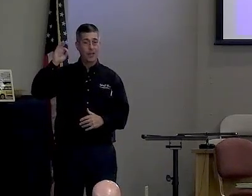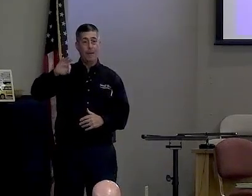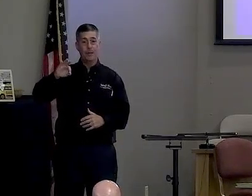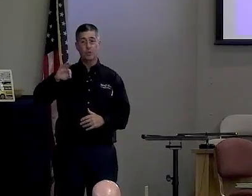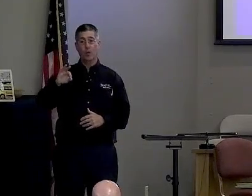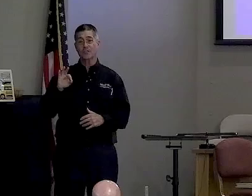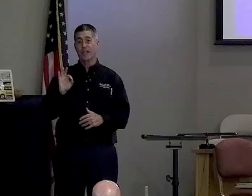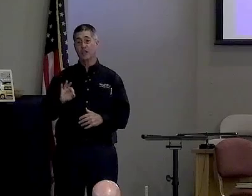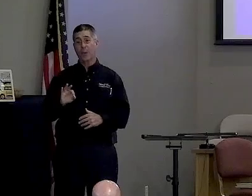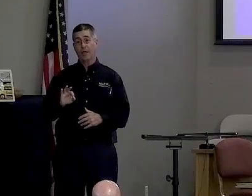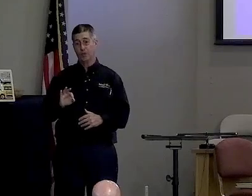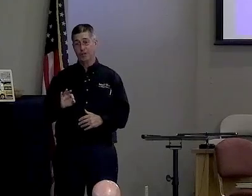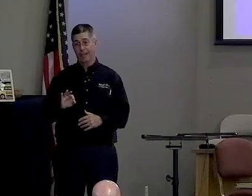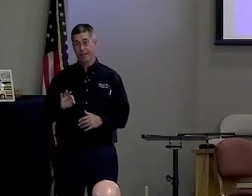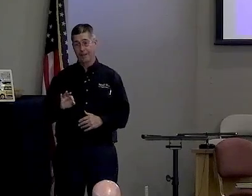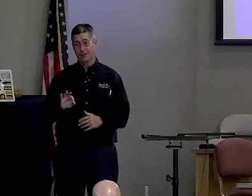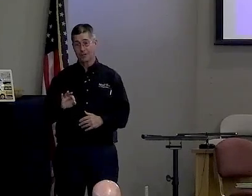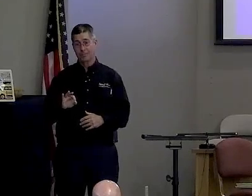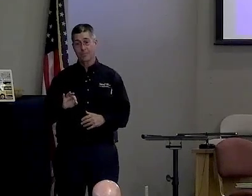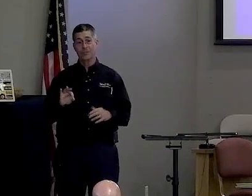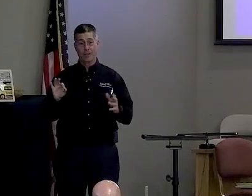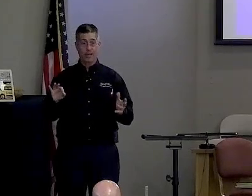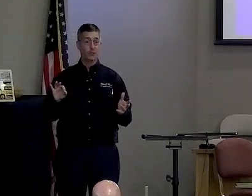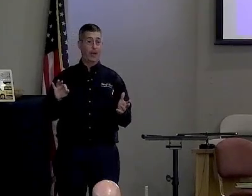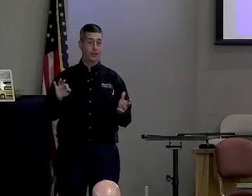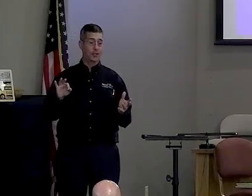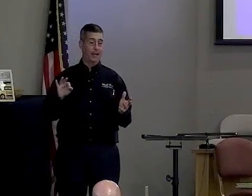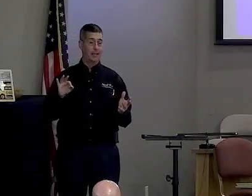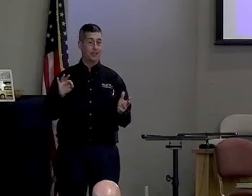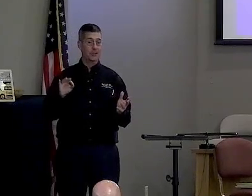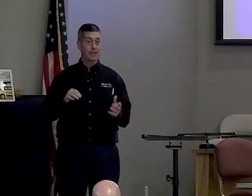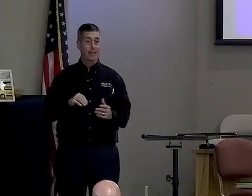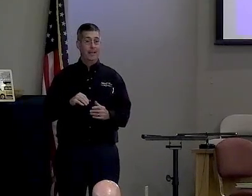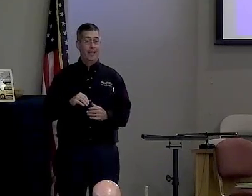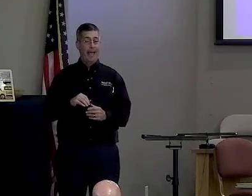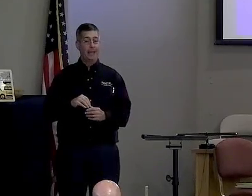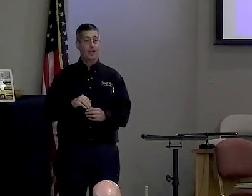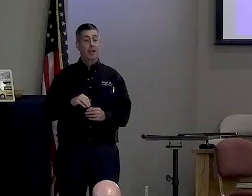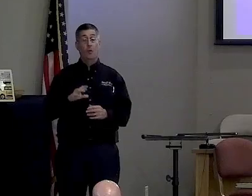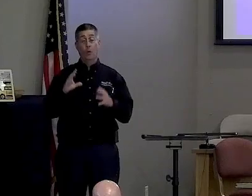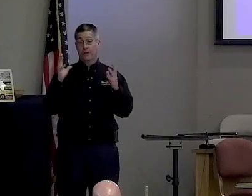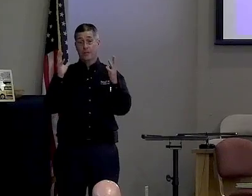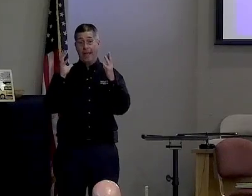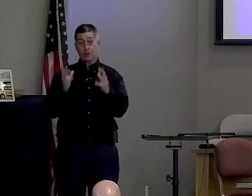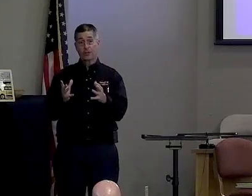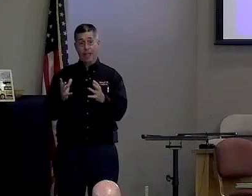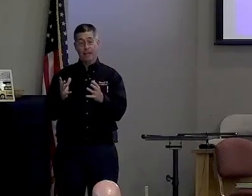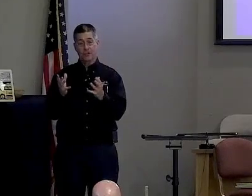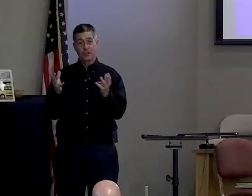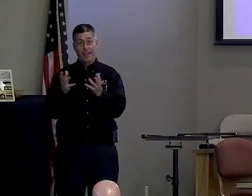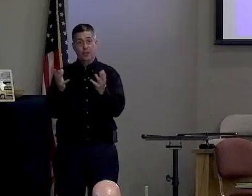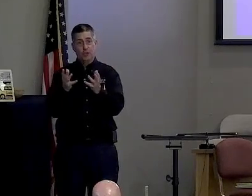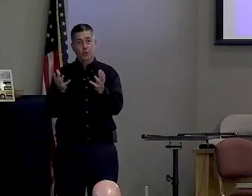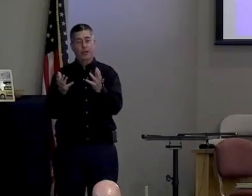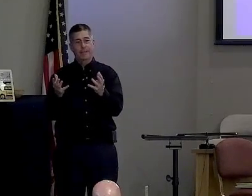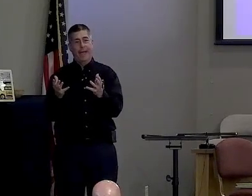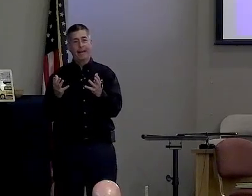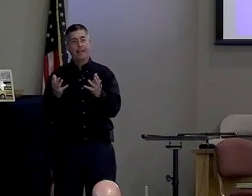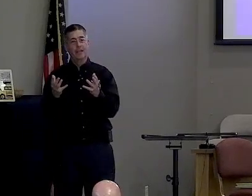topics was expansion techniques, seven expansion techniques. And one of the exercises in doing that is